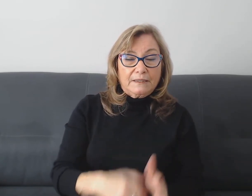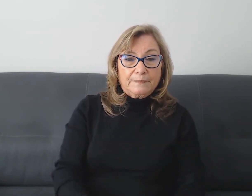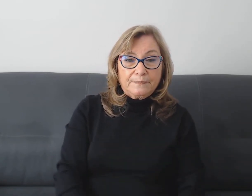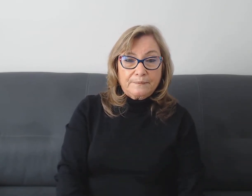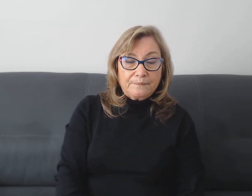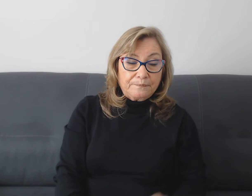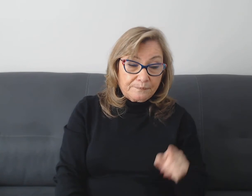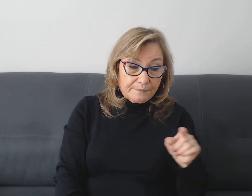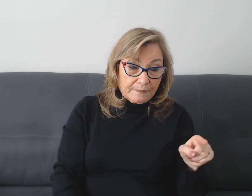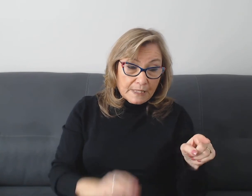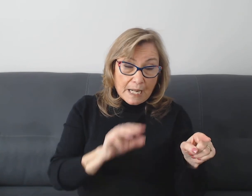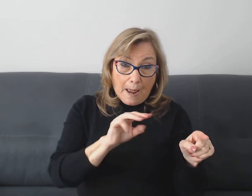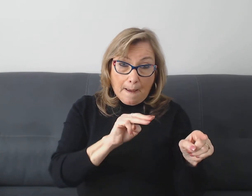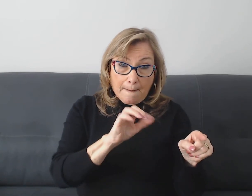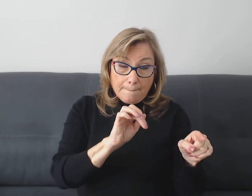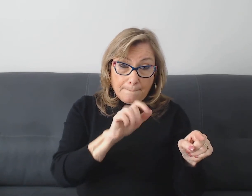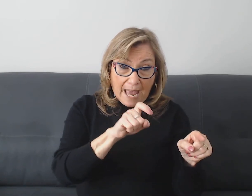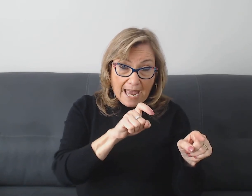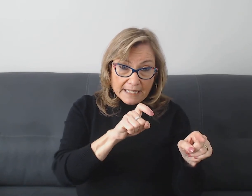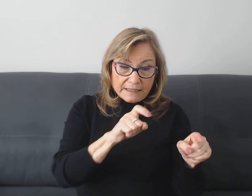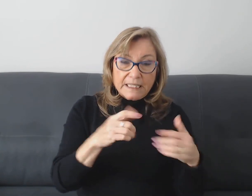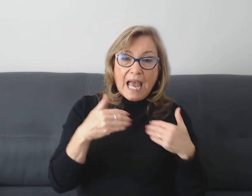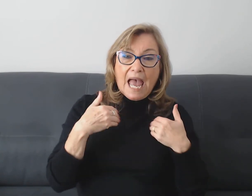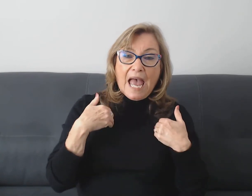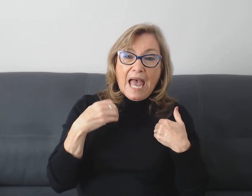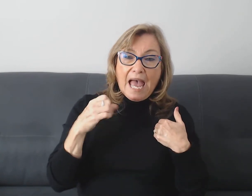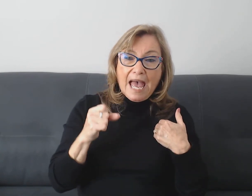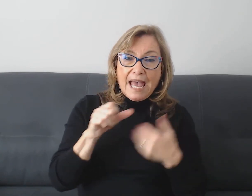Max has a strong grip.